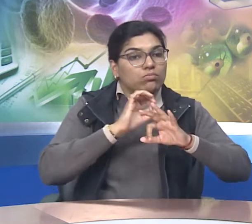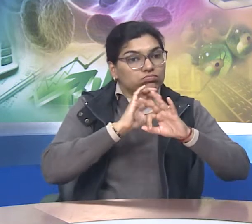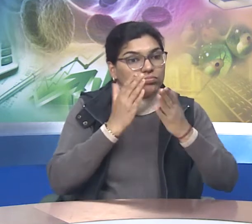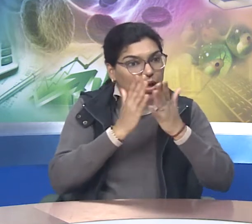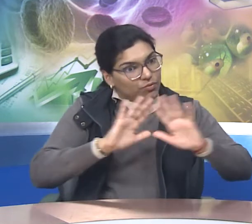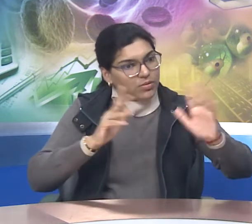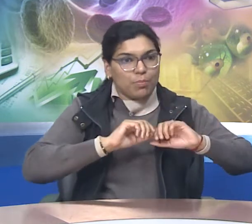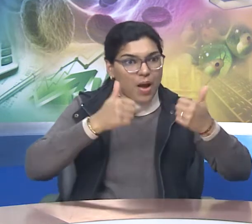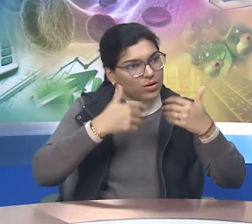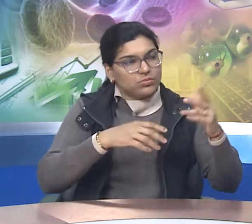exams,